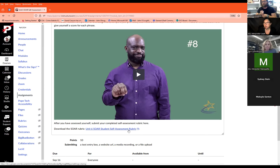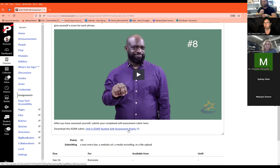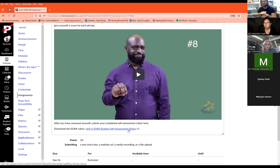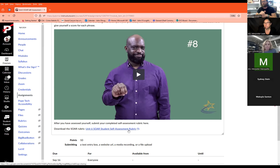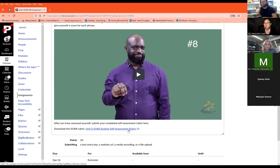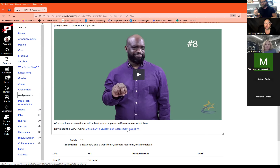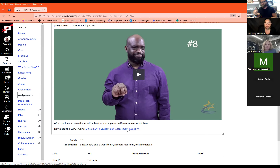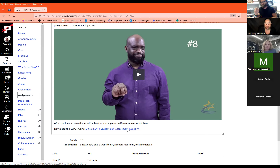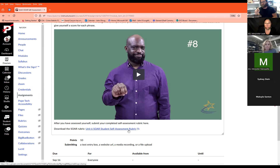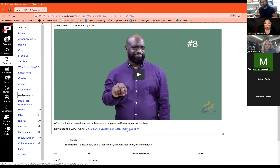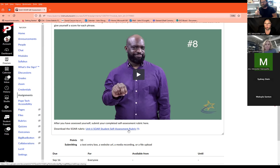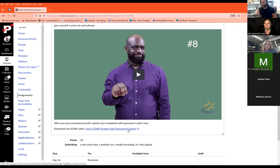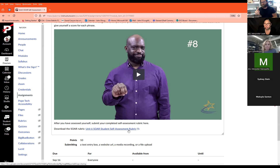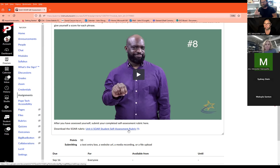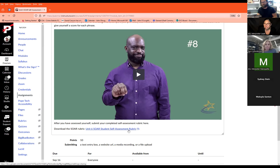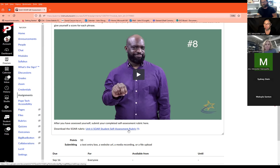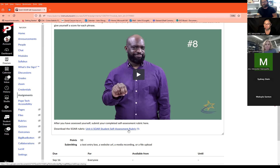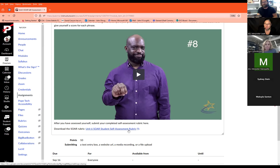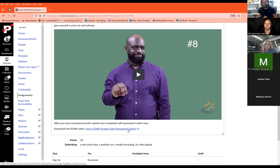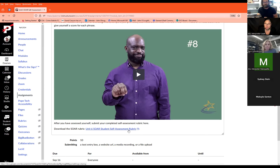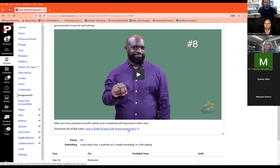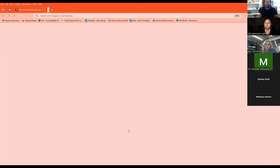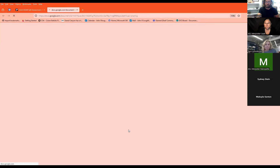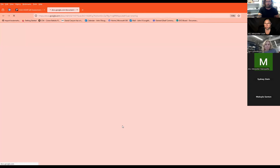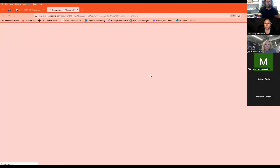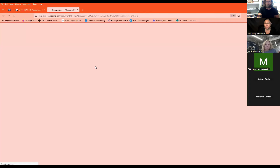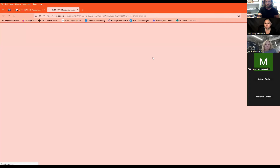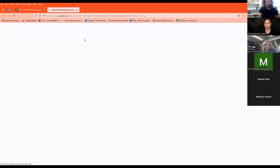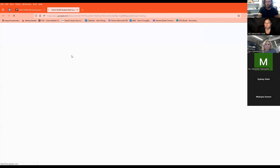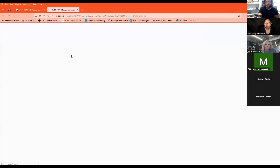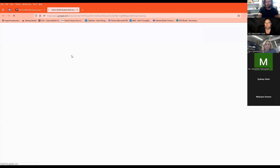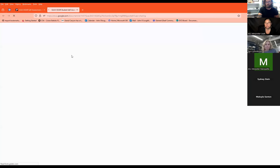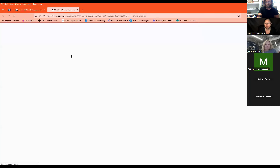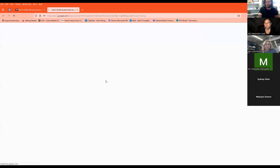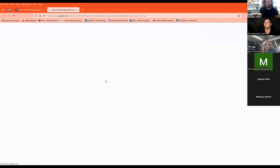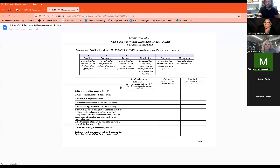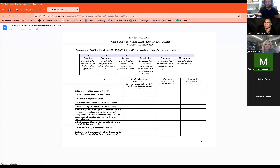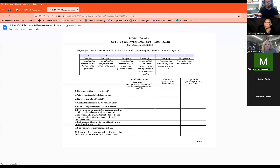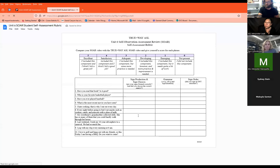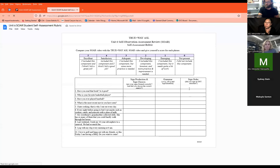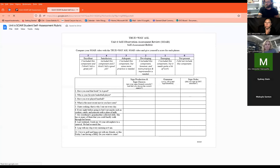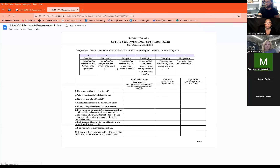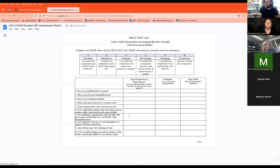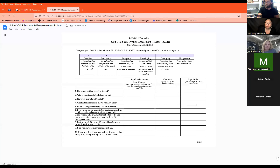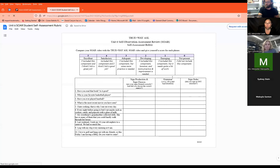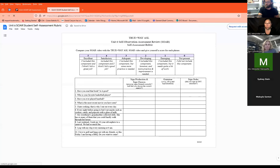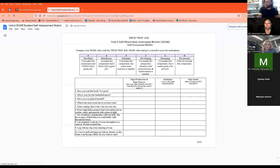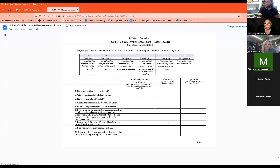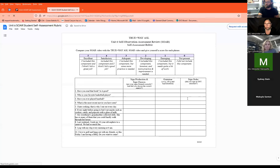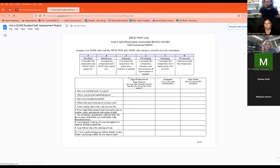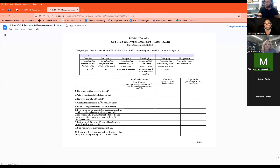Please don't be too hard on yourselves for this part of the assignment.